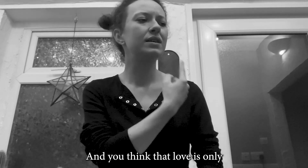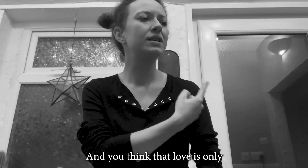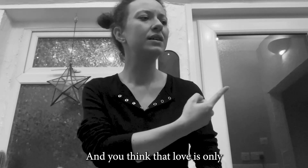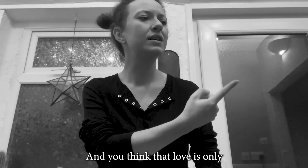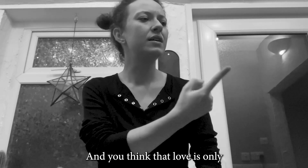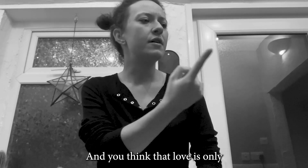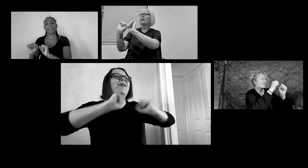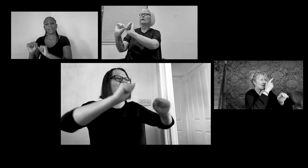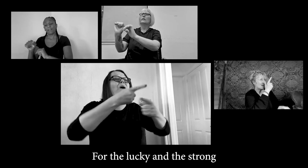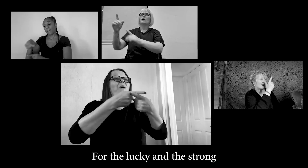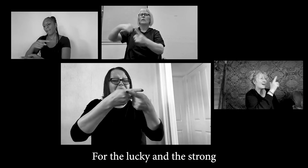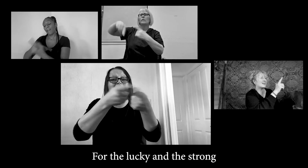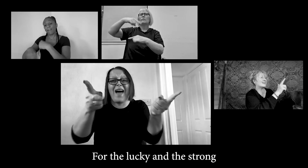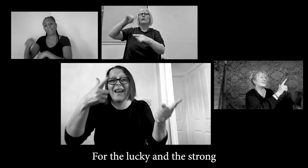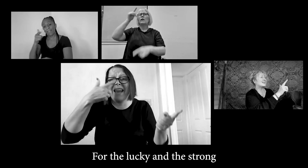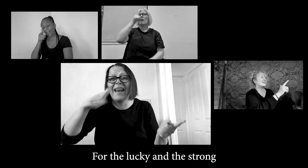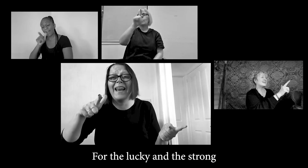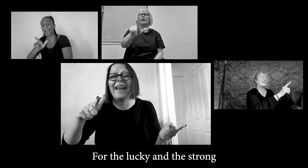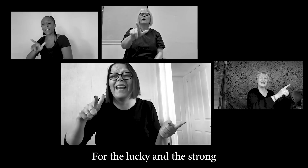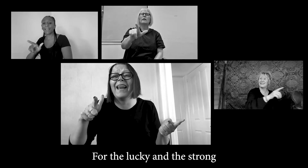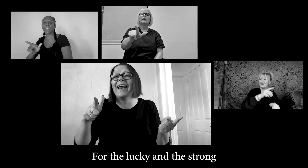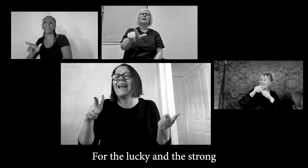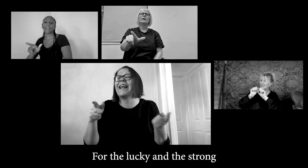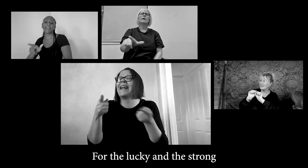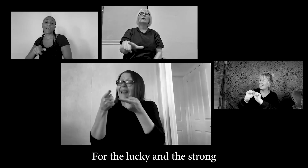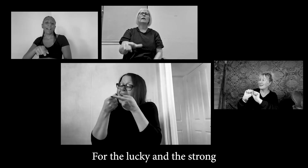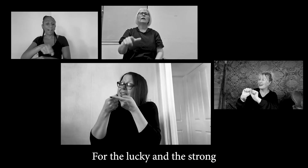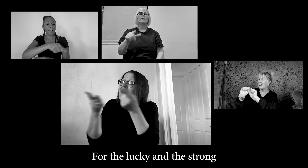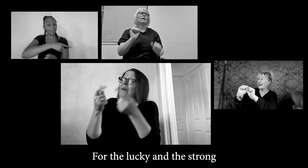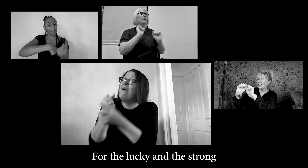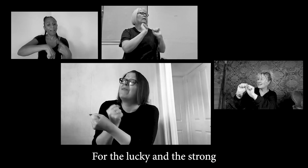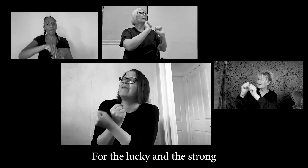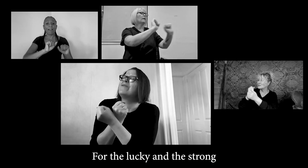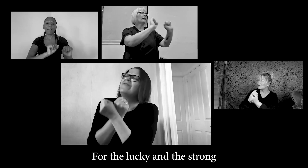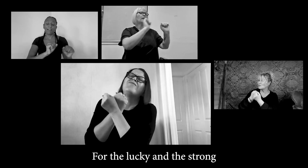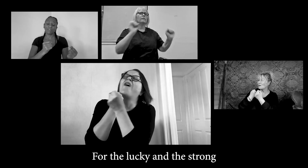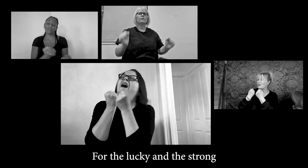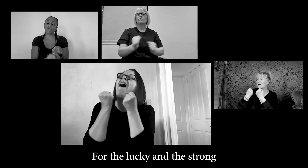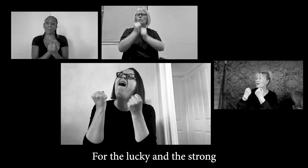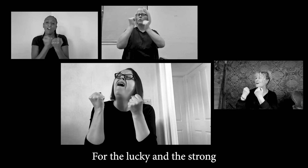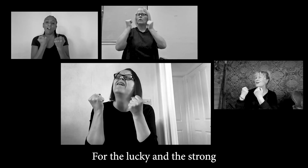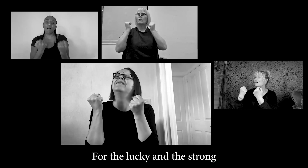for the lucky and the strong.